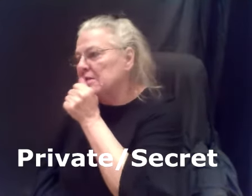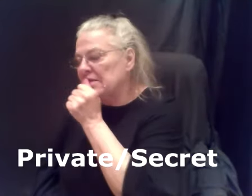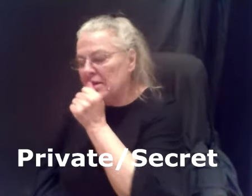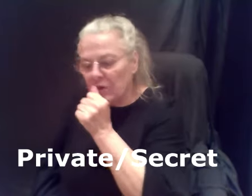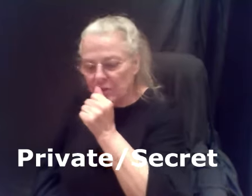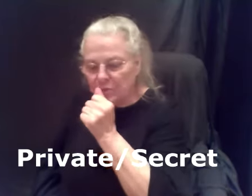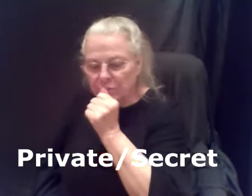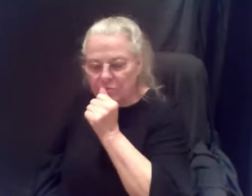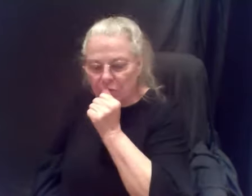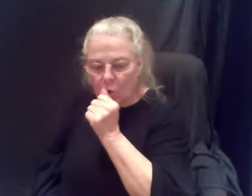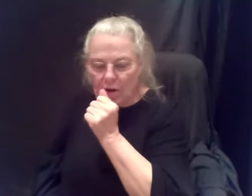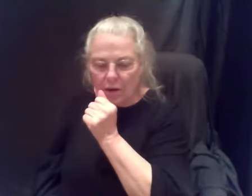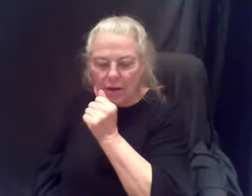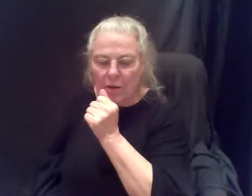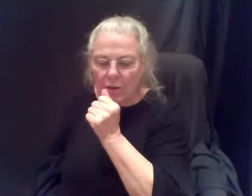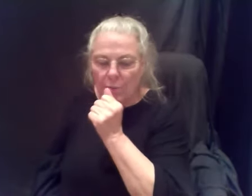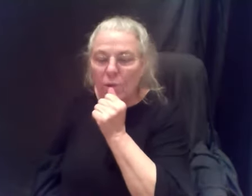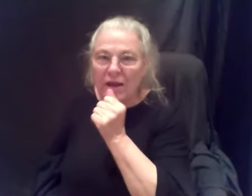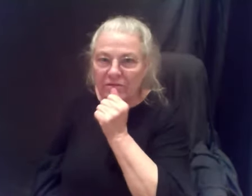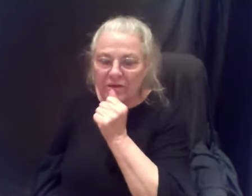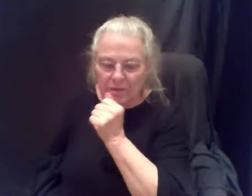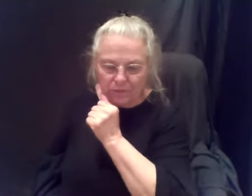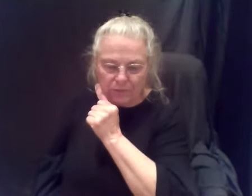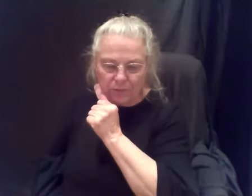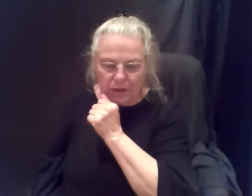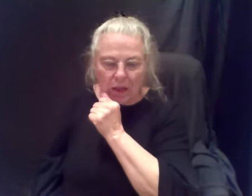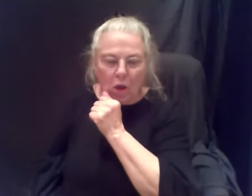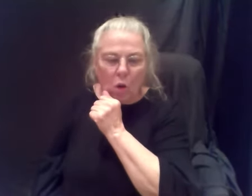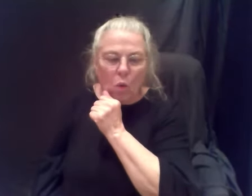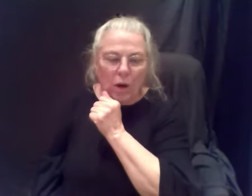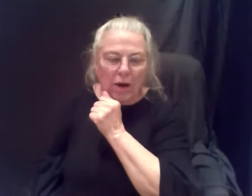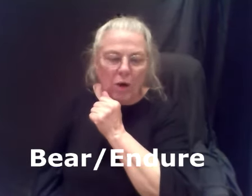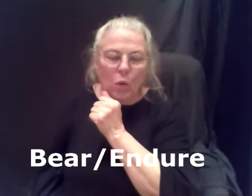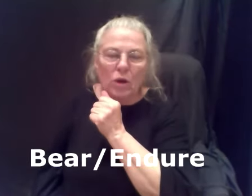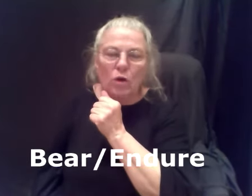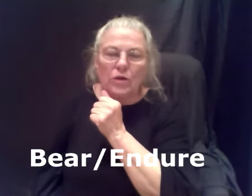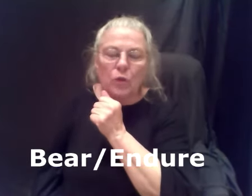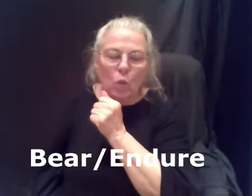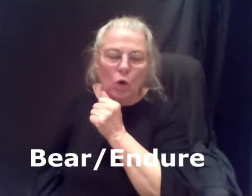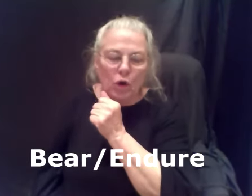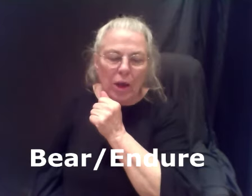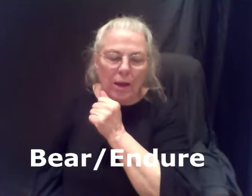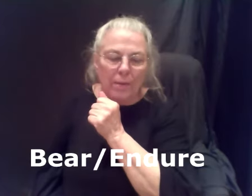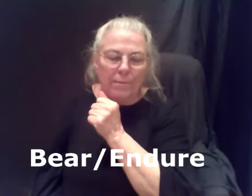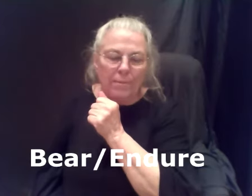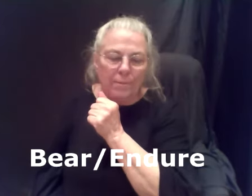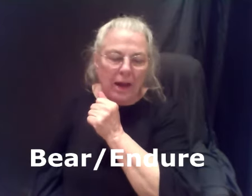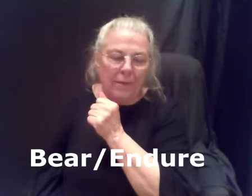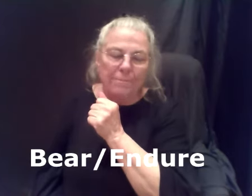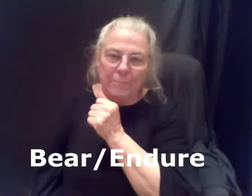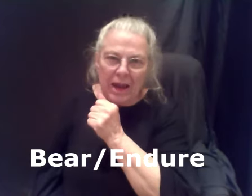Secret or private. Where we look at the word bear